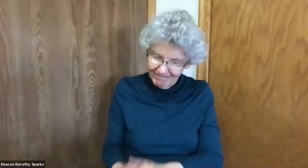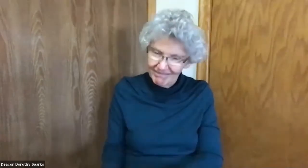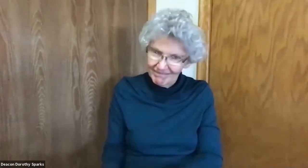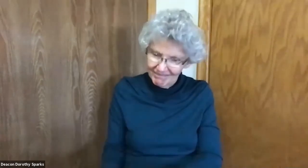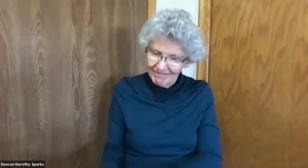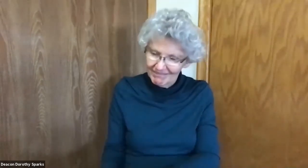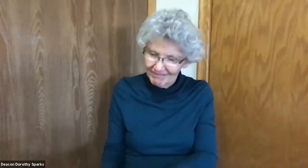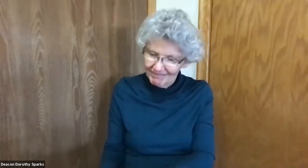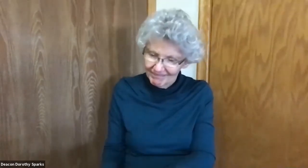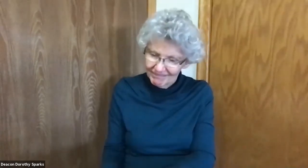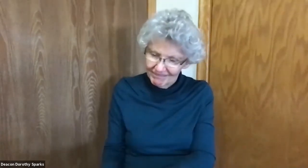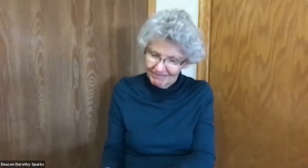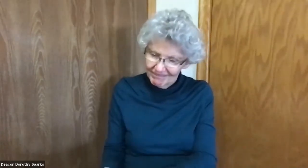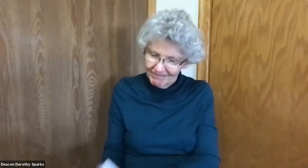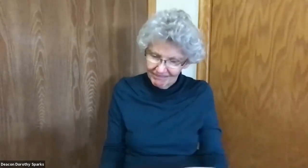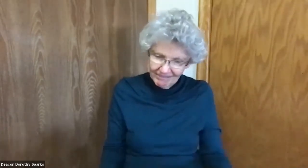Amen.